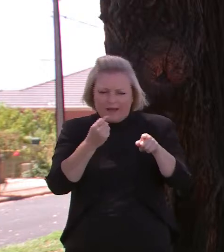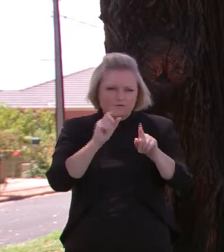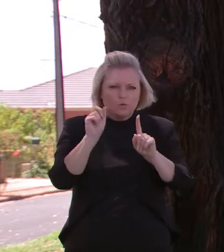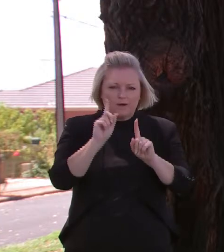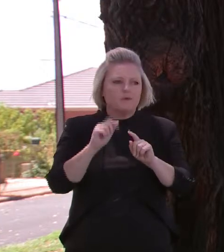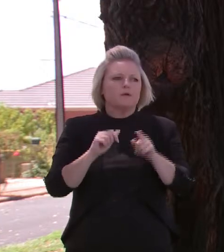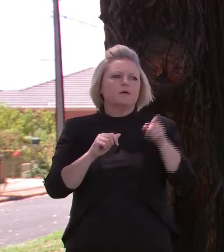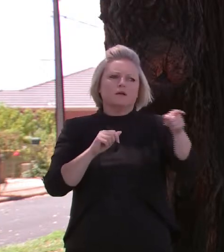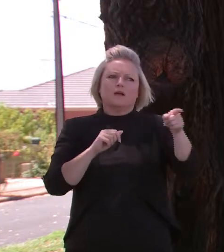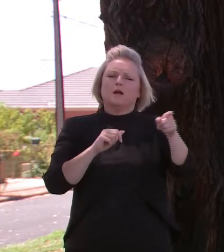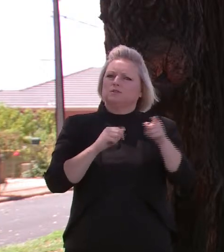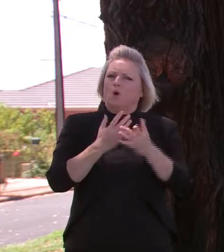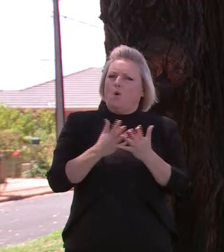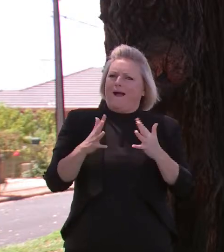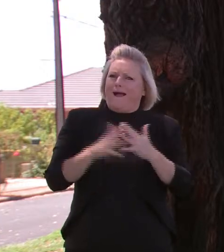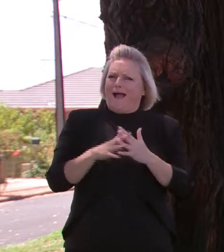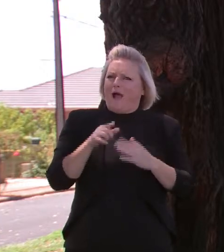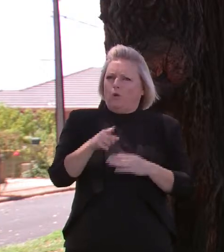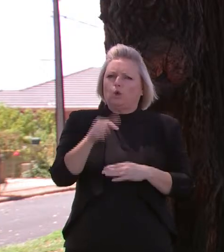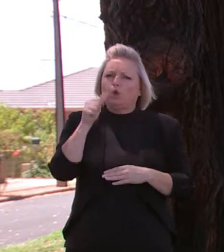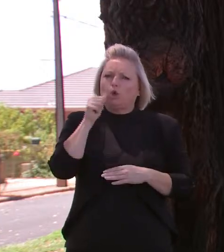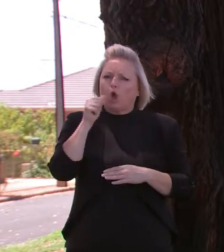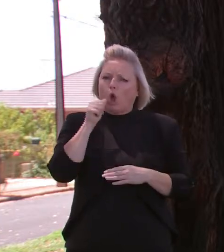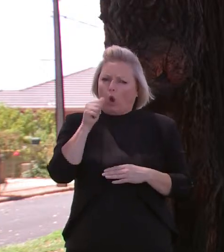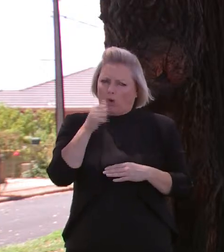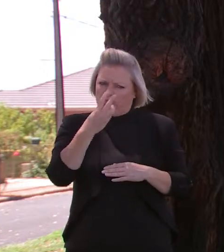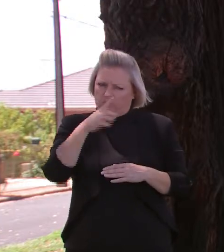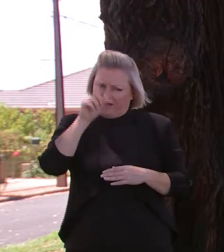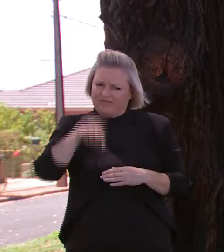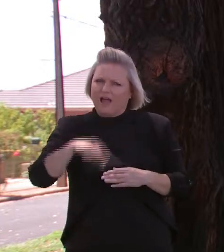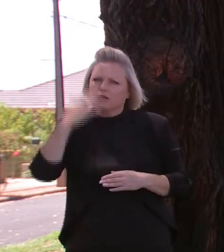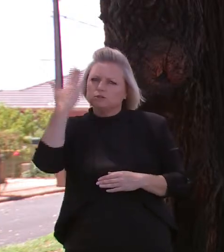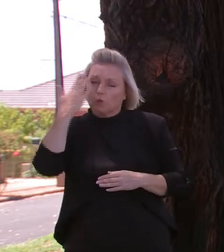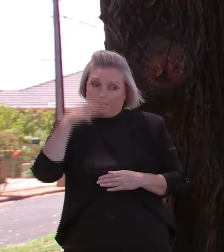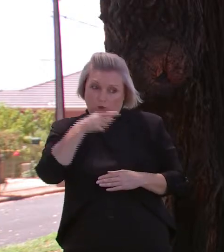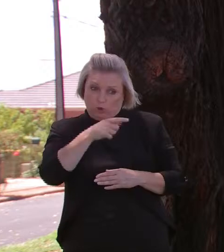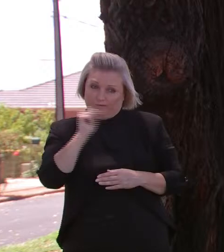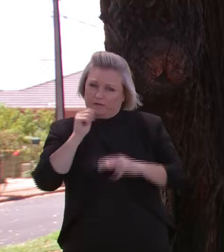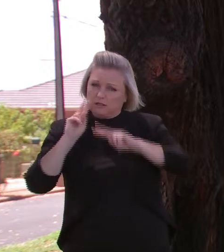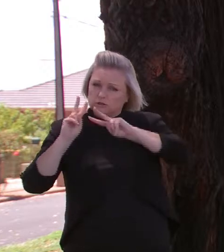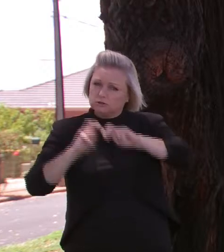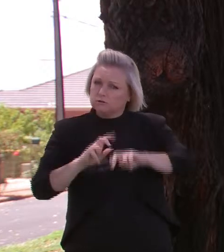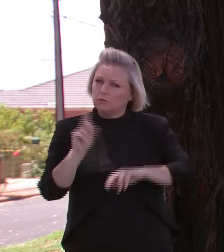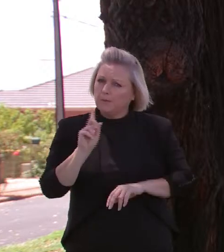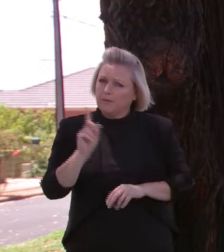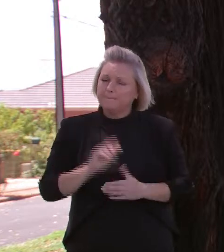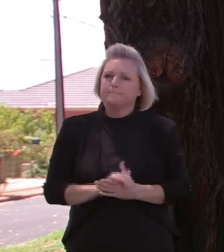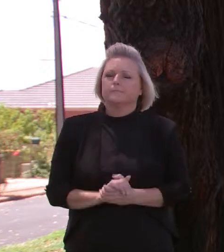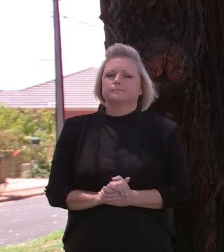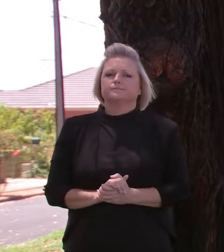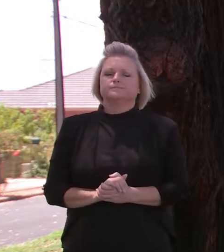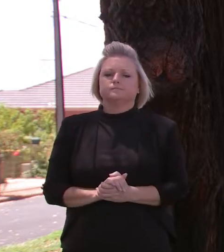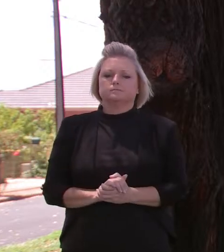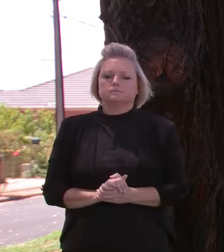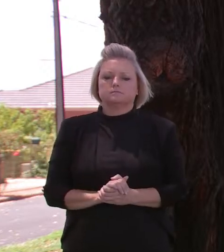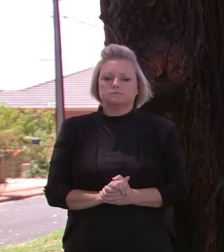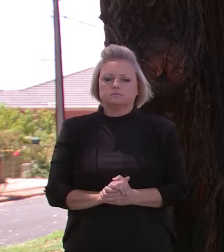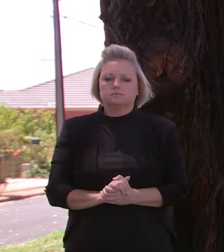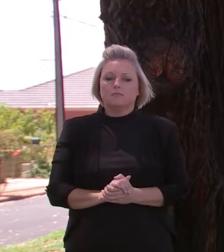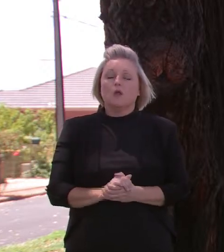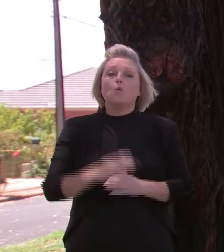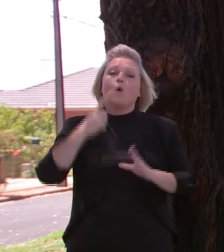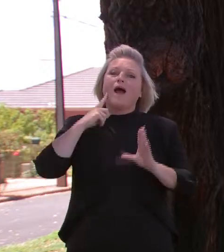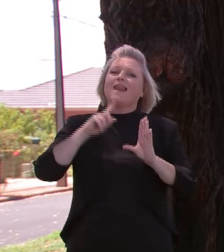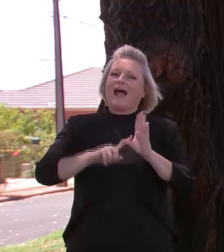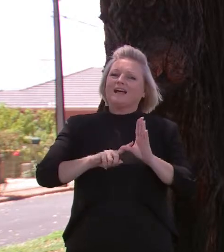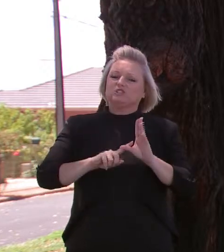buy 3,000 then? Was it already worked out where the need was? Well, we had an understanding, certainly from our audit